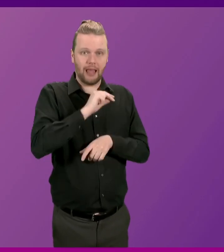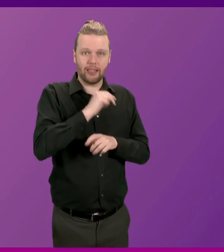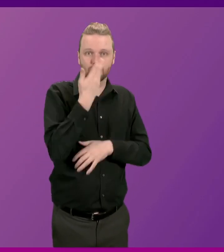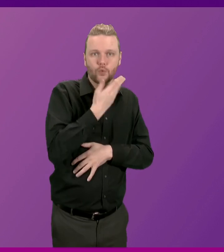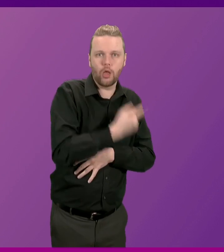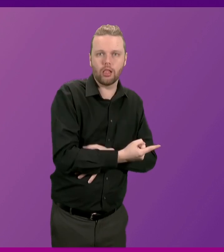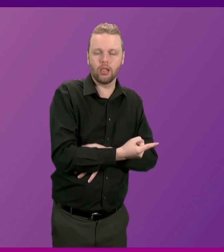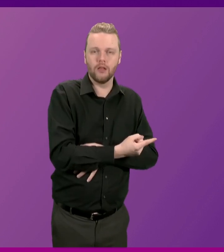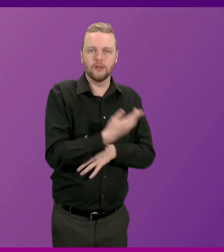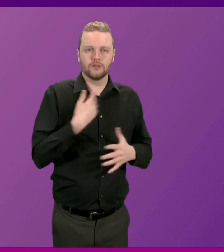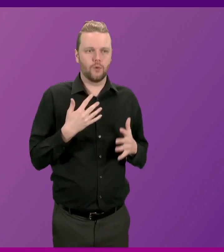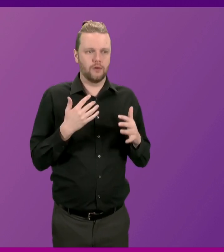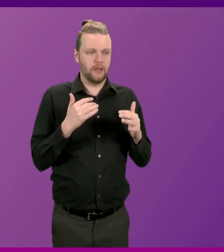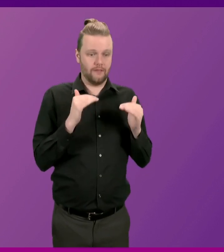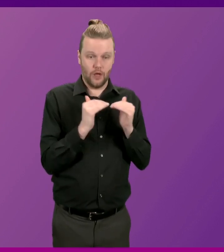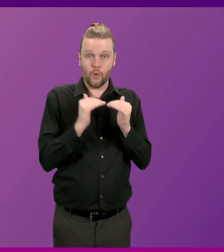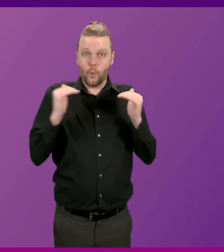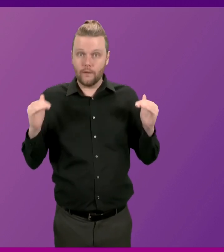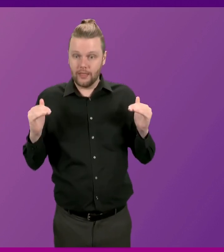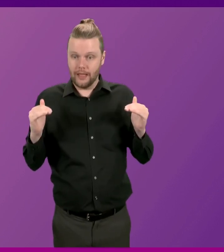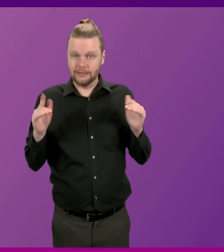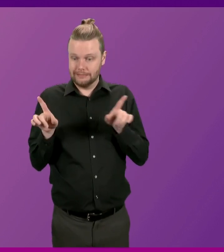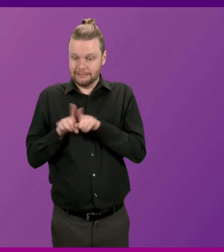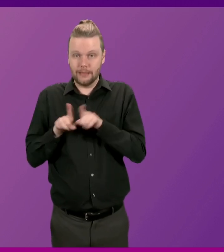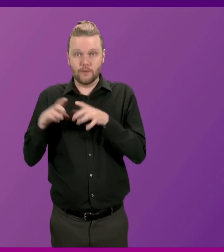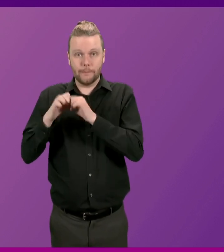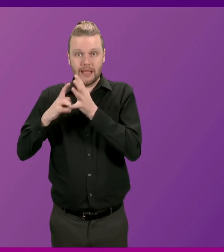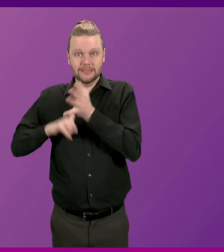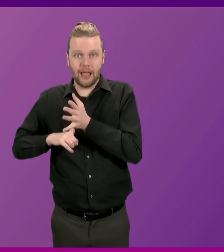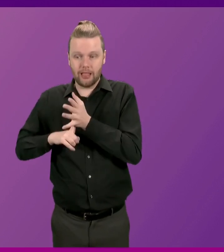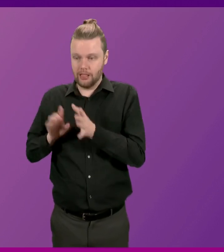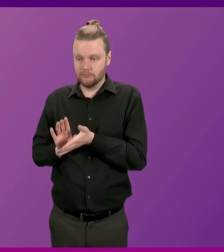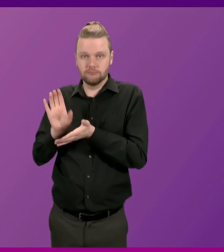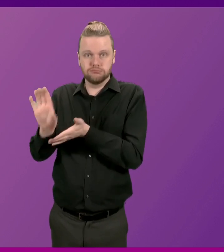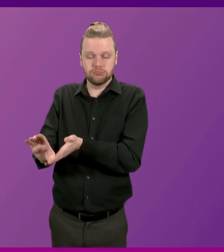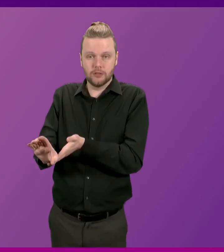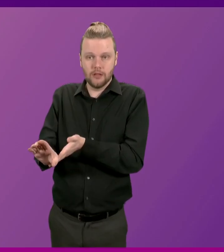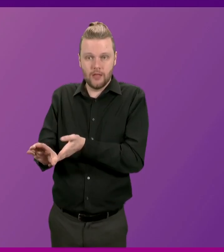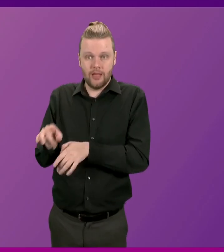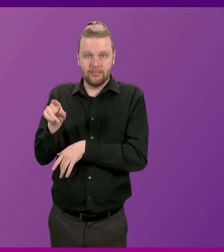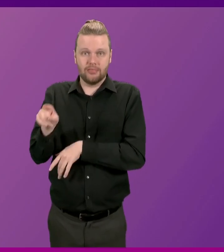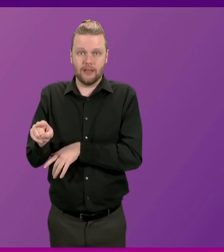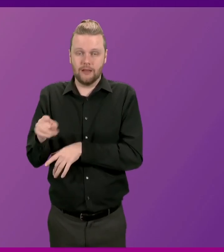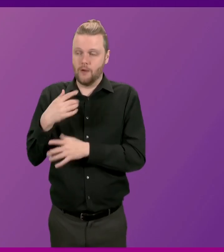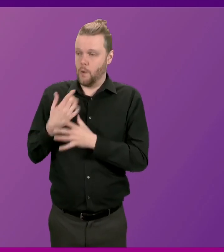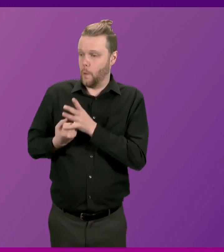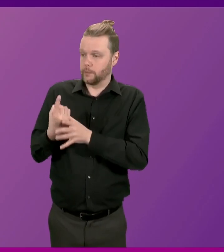So if the kind of equivalent funding was put in place for BSL medium schools in particular, and then opportunities for training for